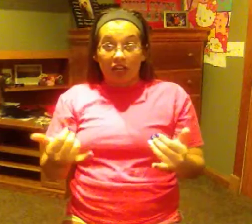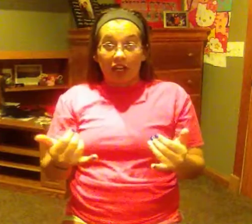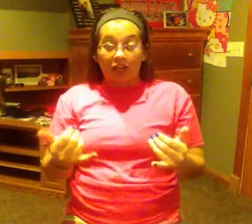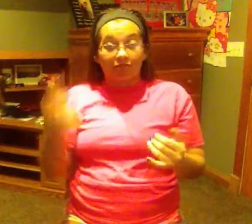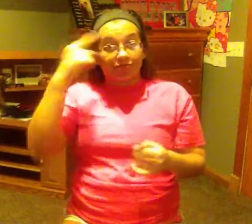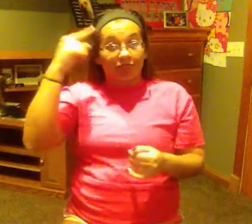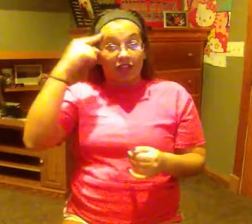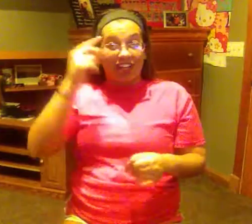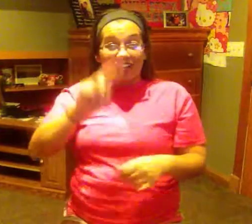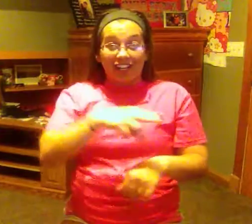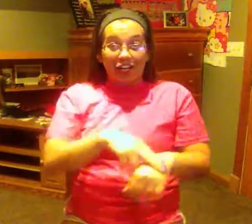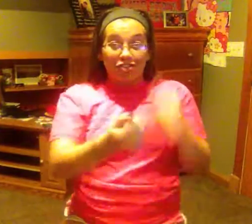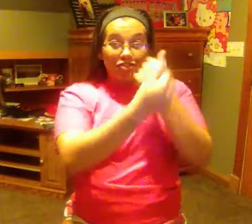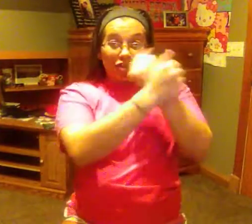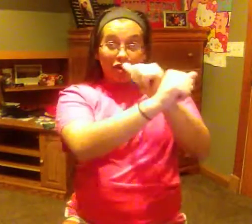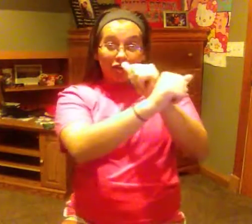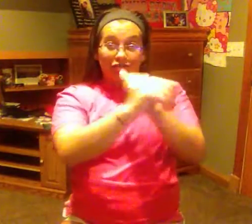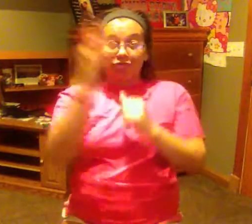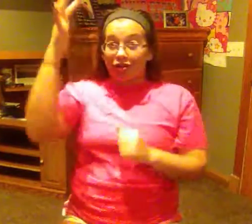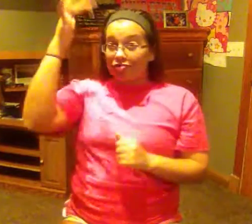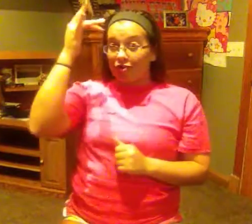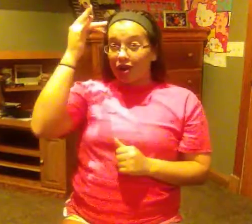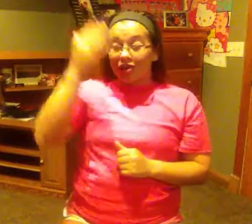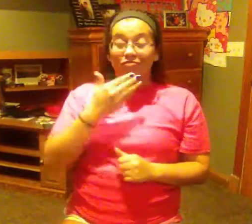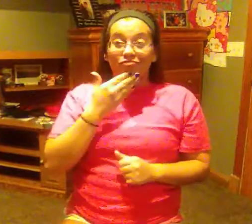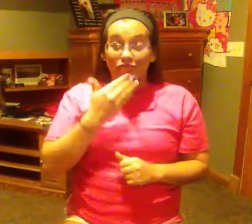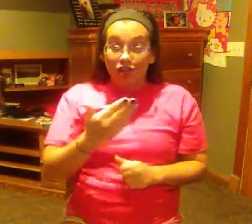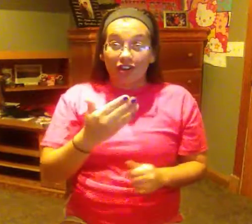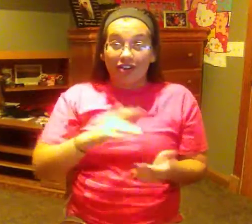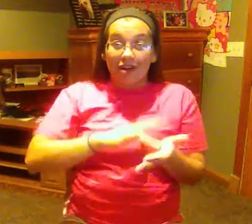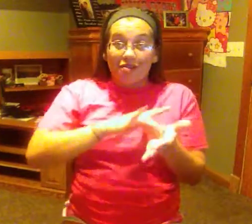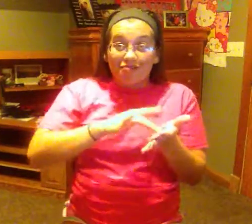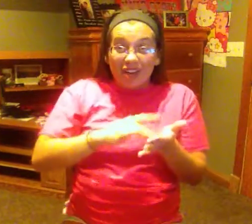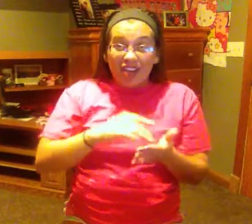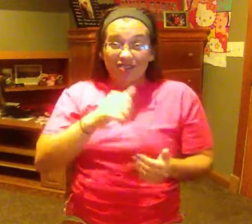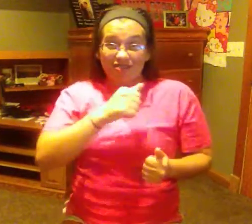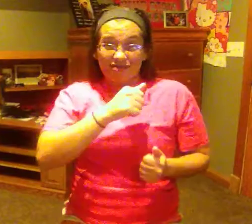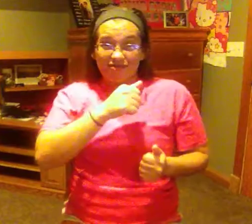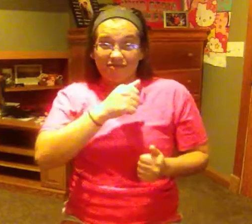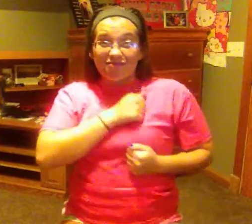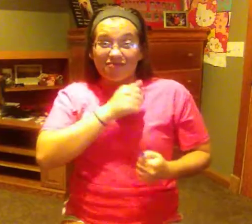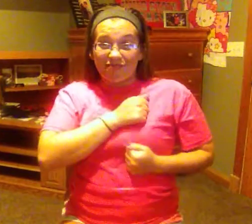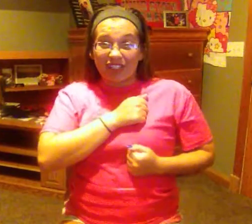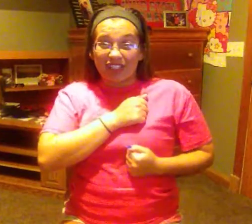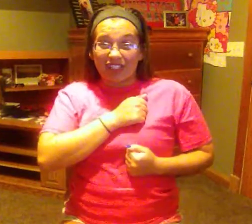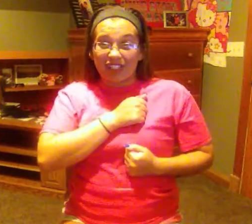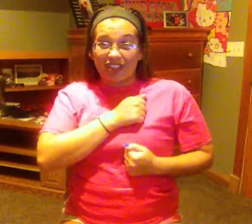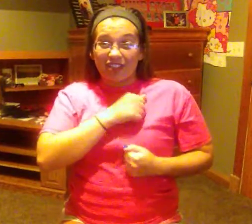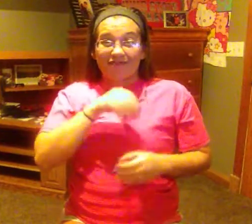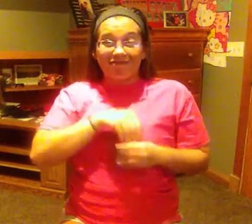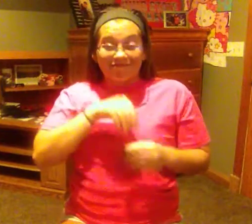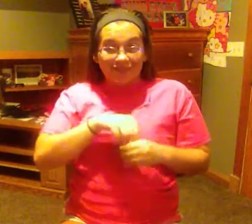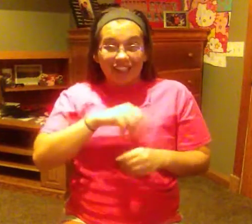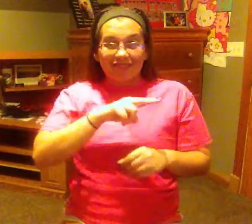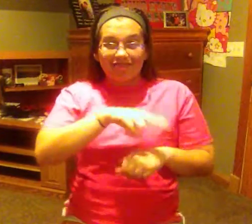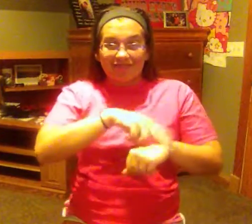it's assisting in combat operations, domestic emergencies, or day-to-day outpatient situations, soldiers in the National Guard